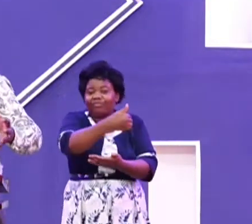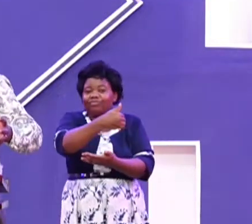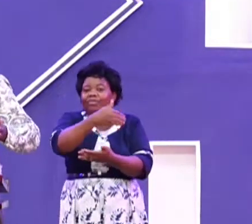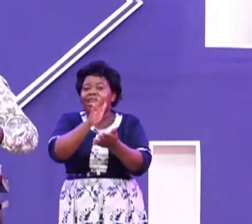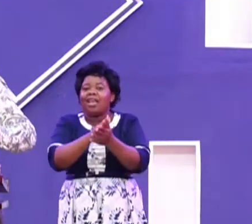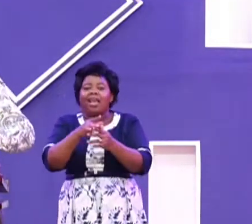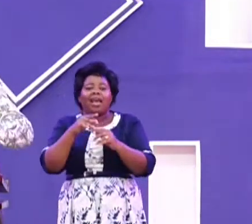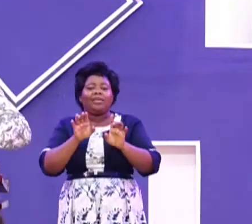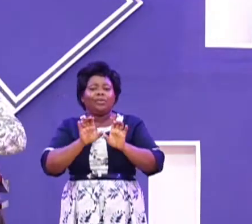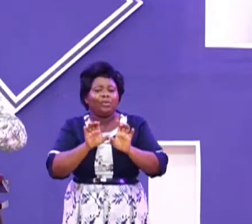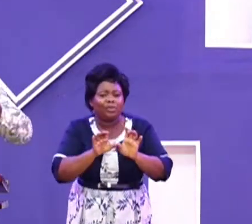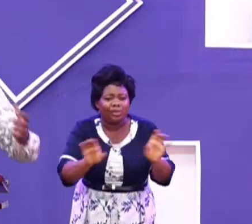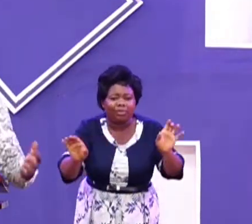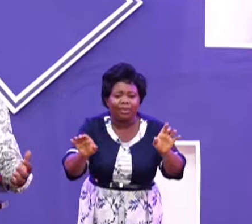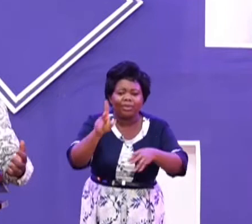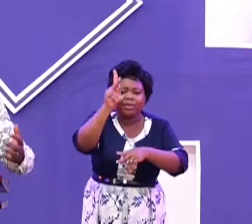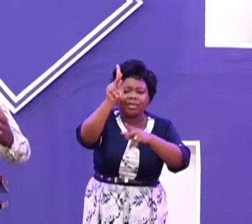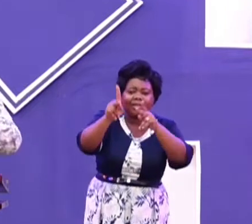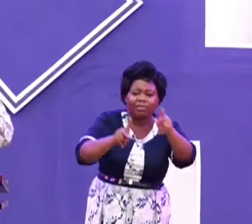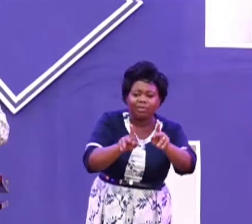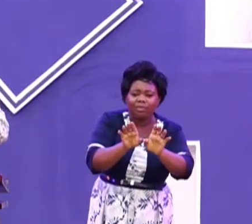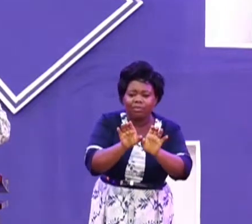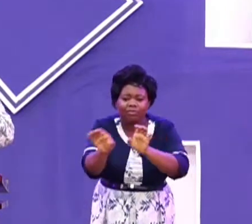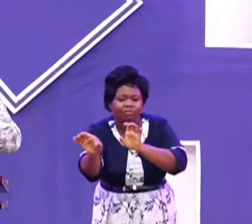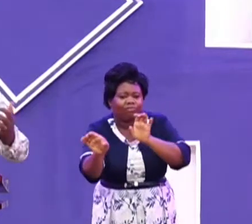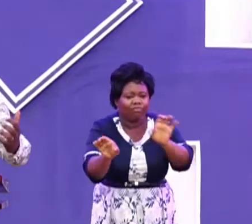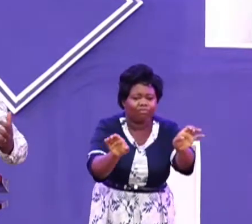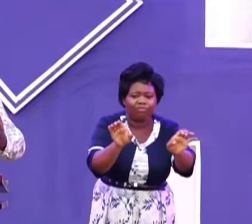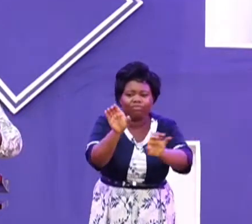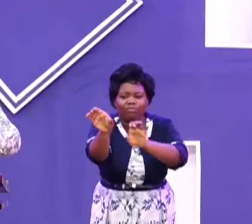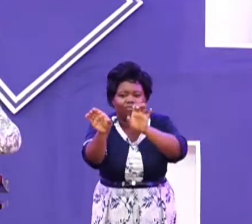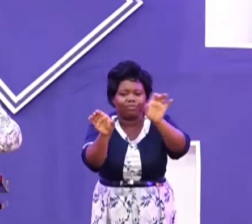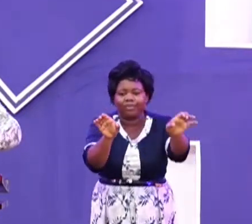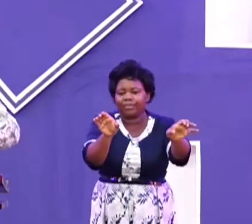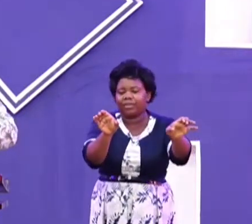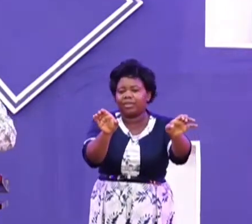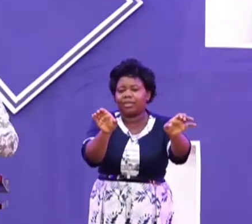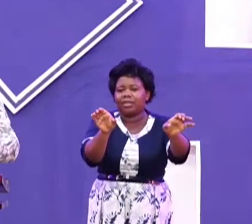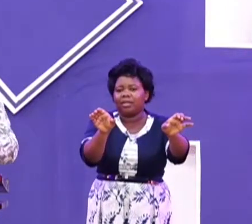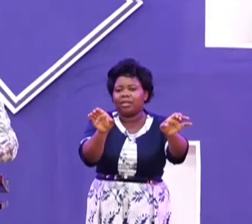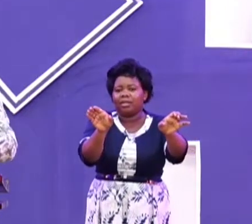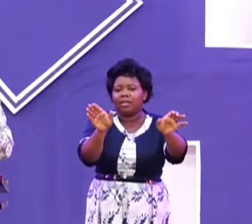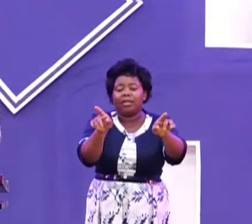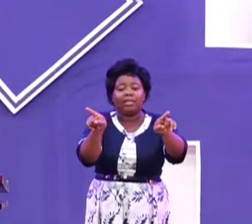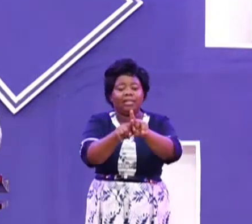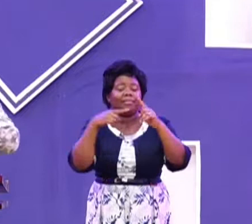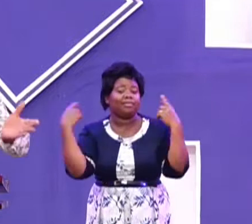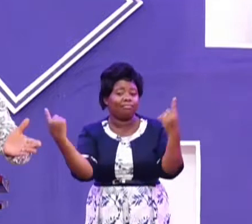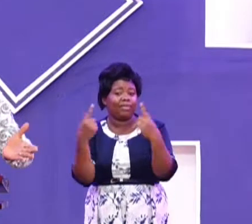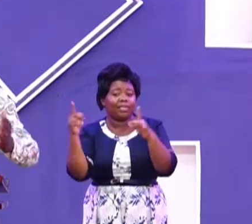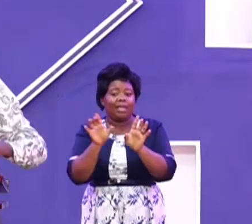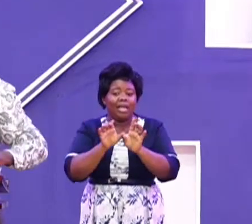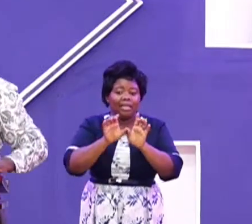and he will separate people one from another, as the shepherd separates the sheep from